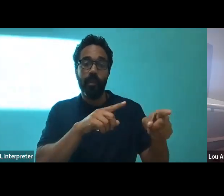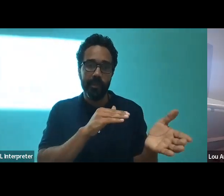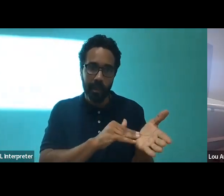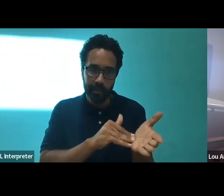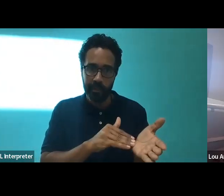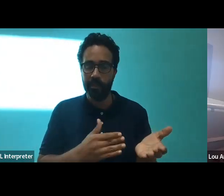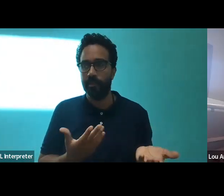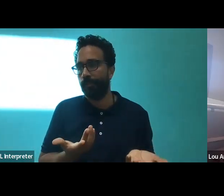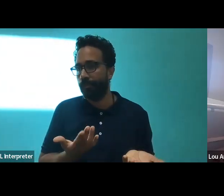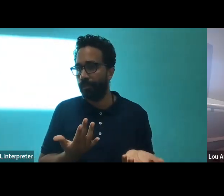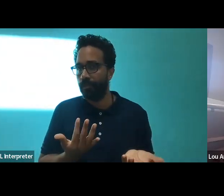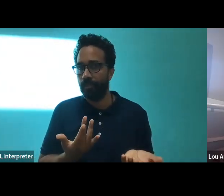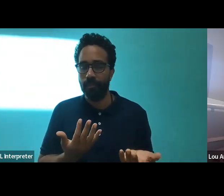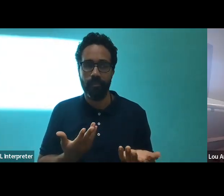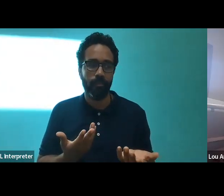and